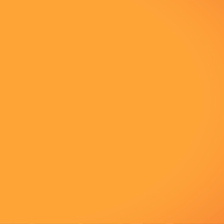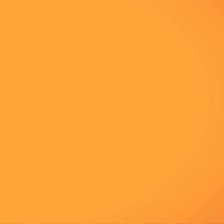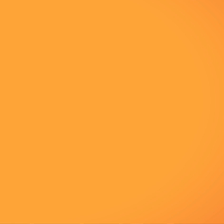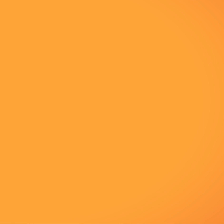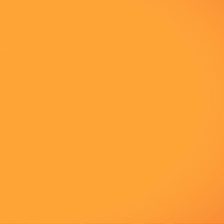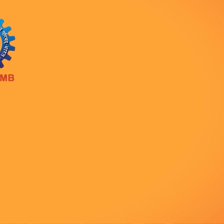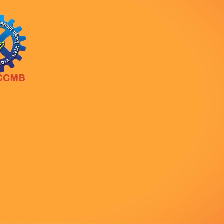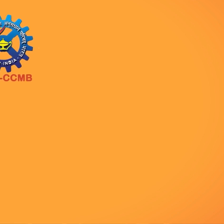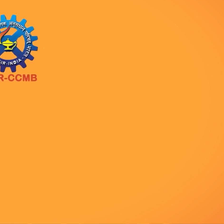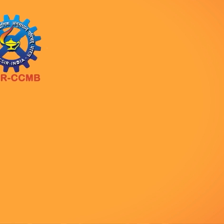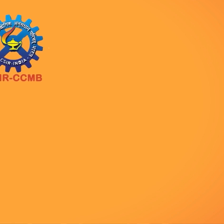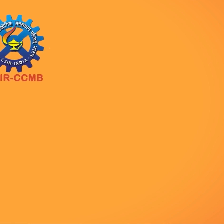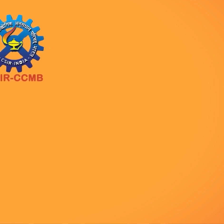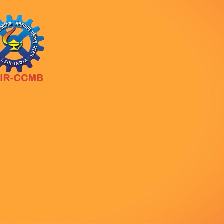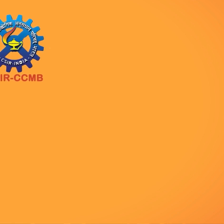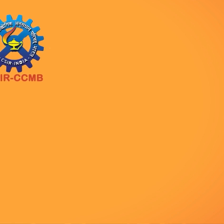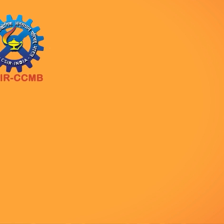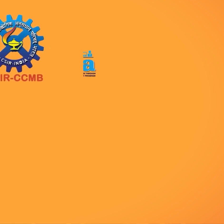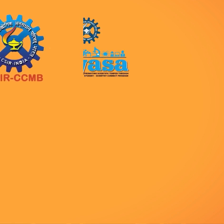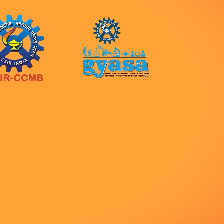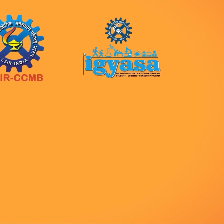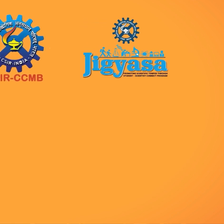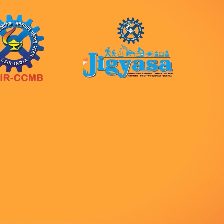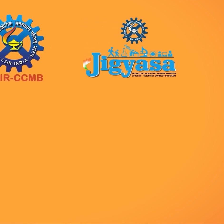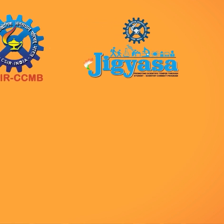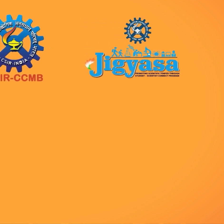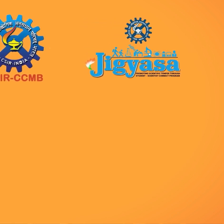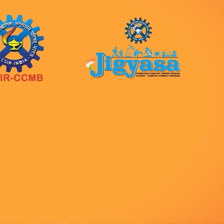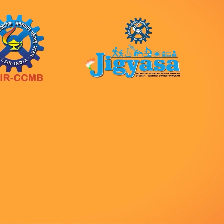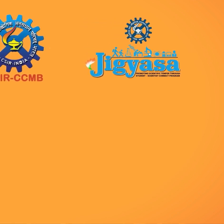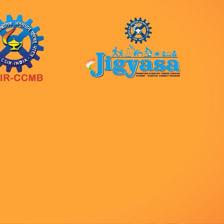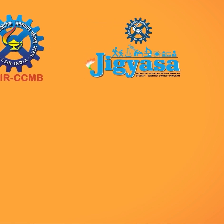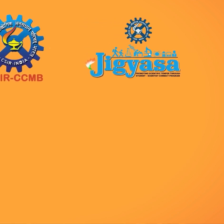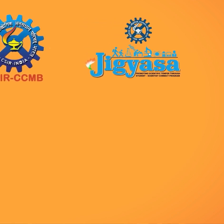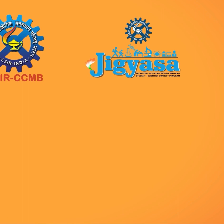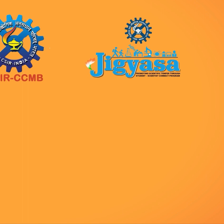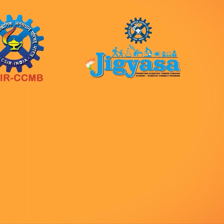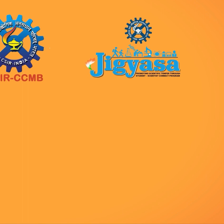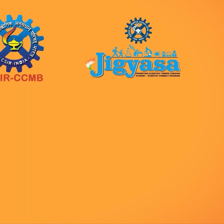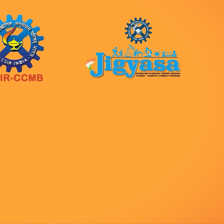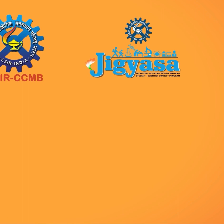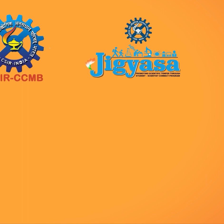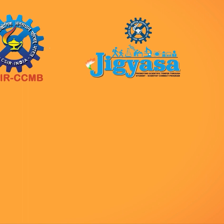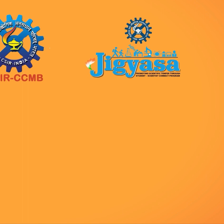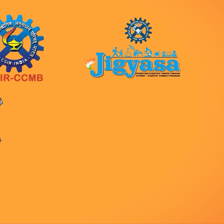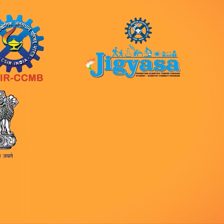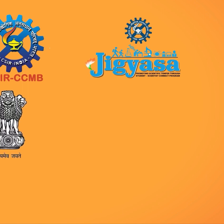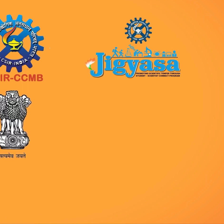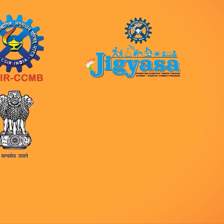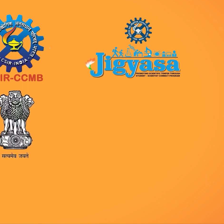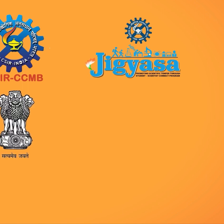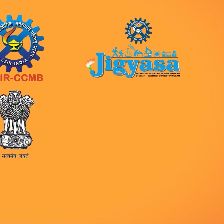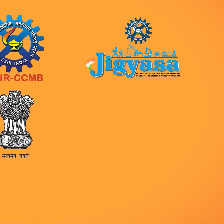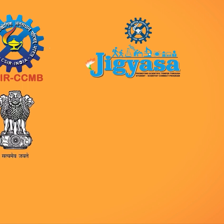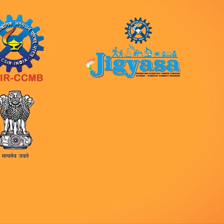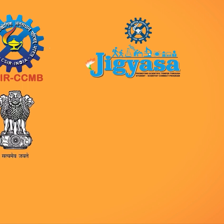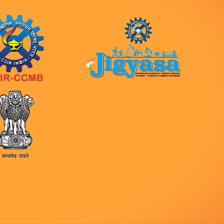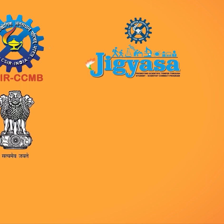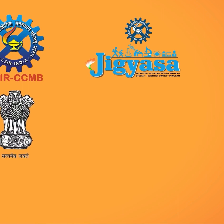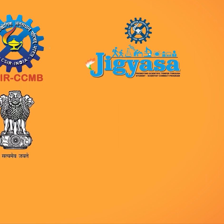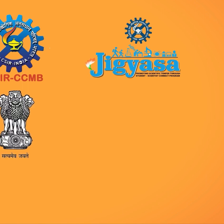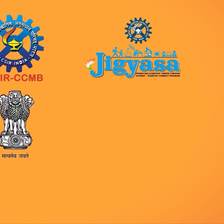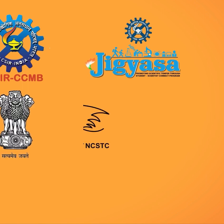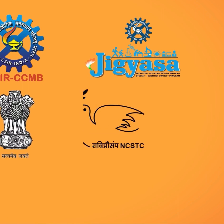Presented to you by CSIR CCMB, CSIR Jigyasa, supported by Department of Science and